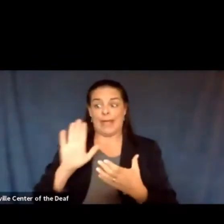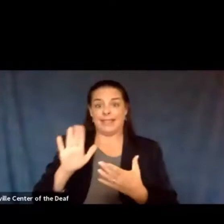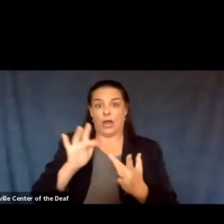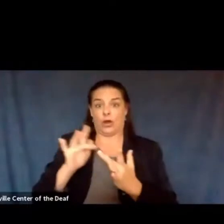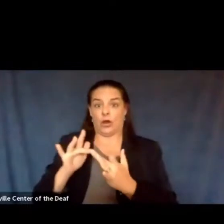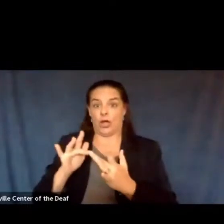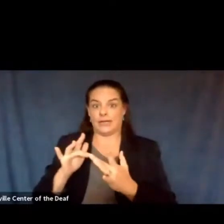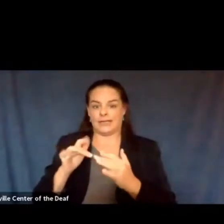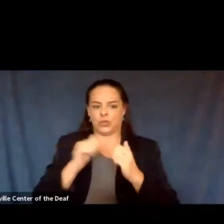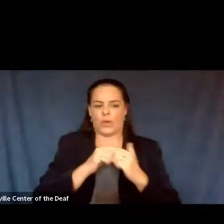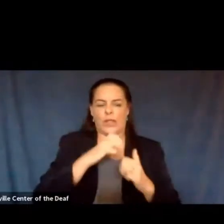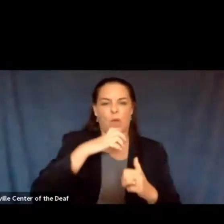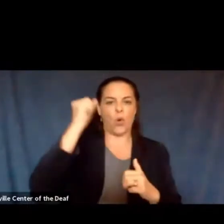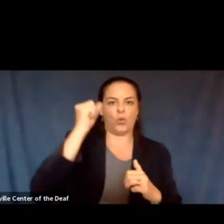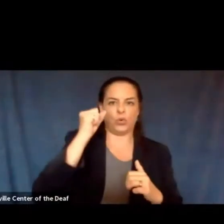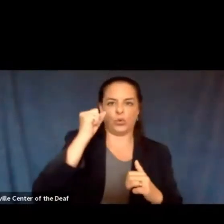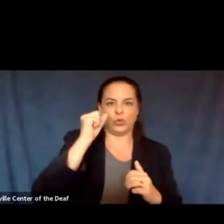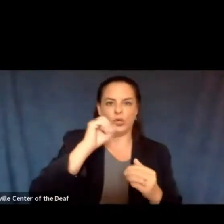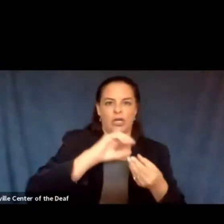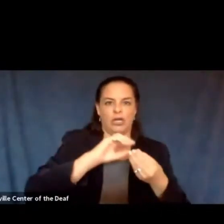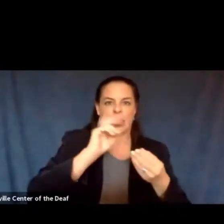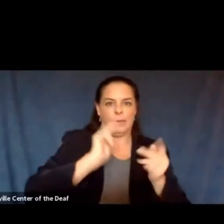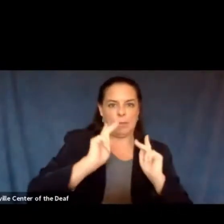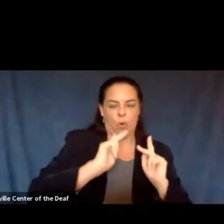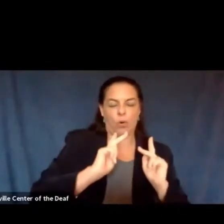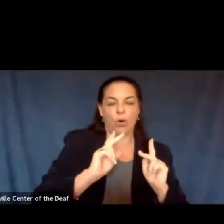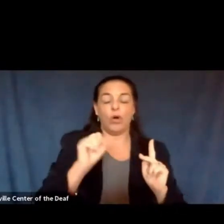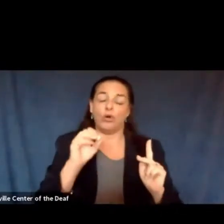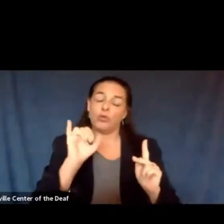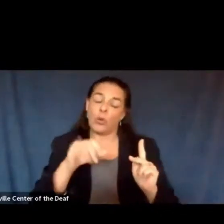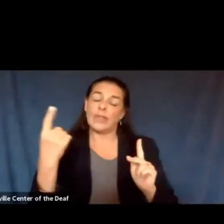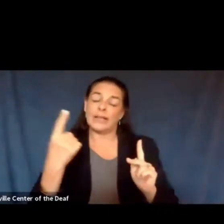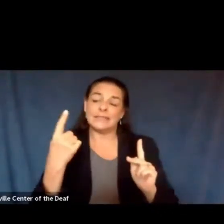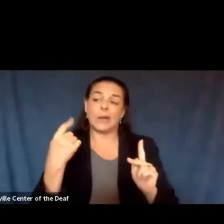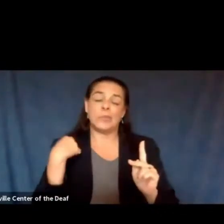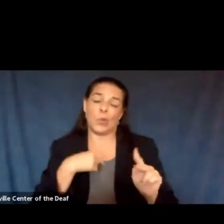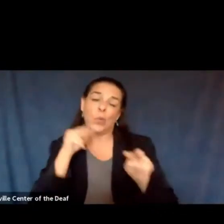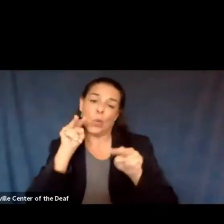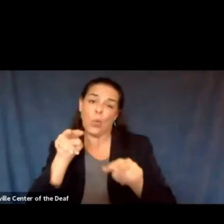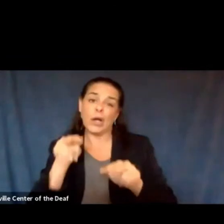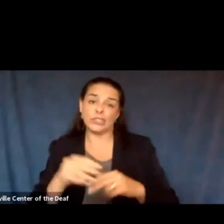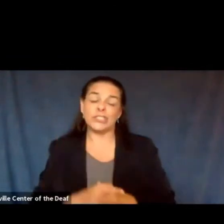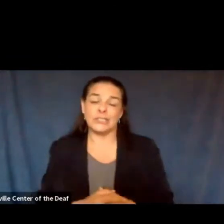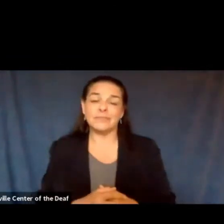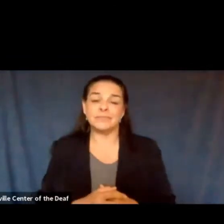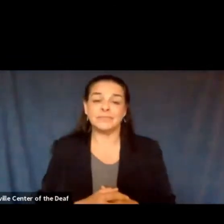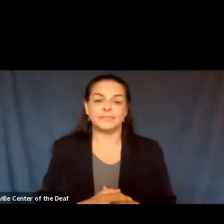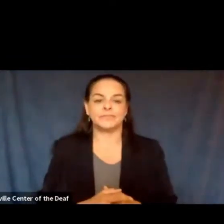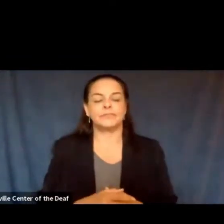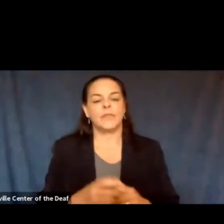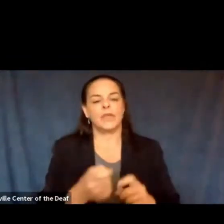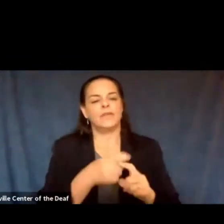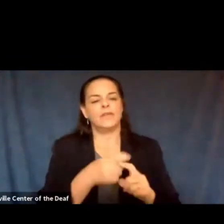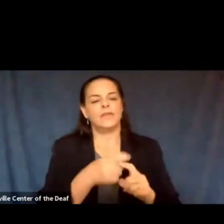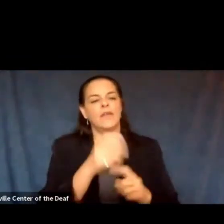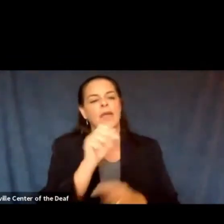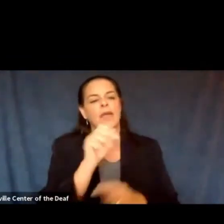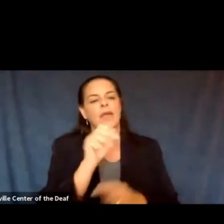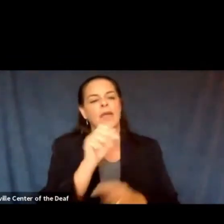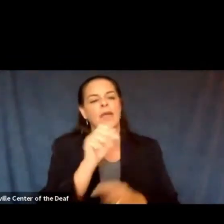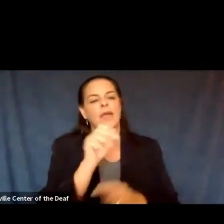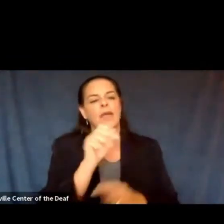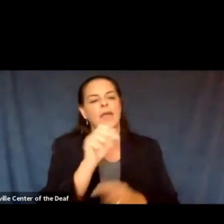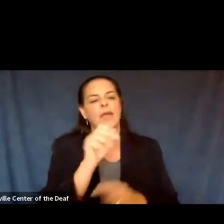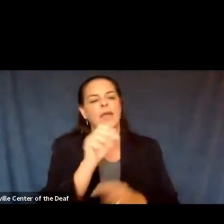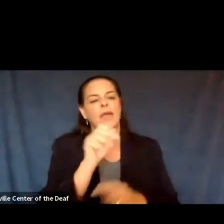older demographics. And so it is concerning and something that we're keeping an eye on. From Ariel with WVLT, are